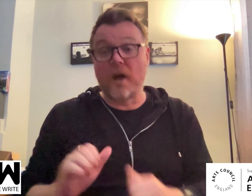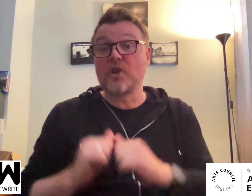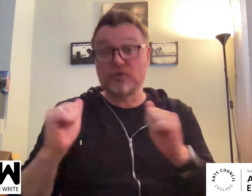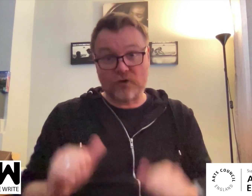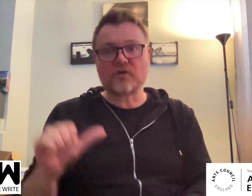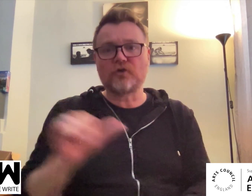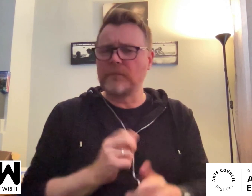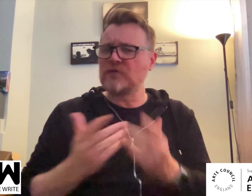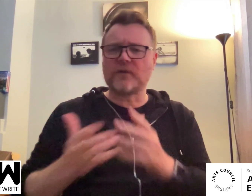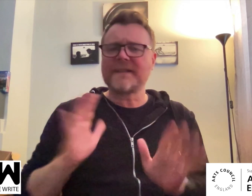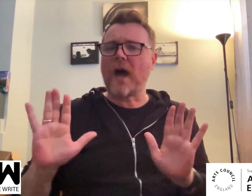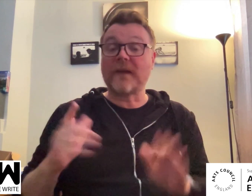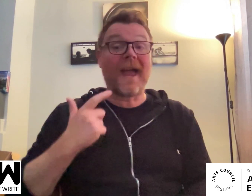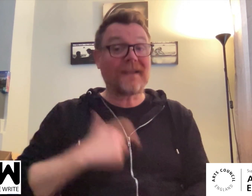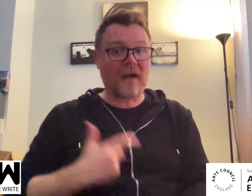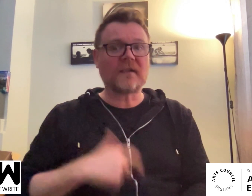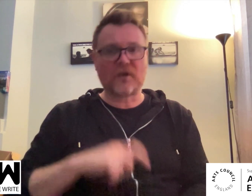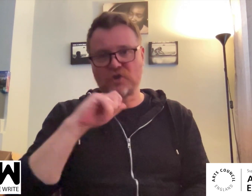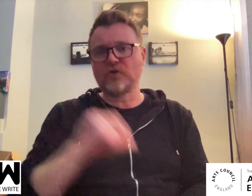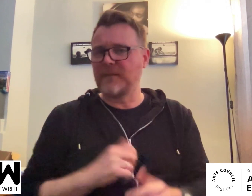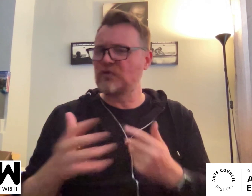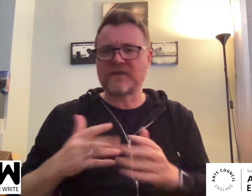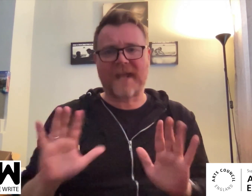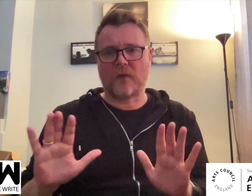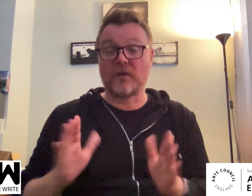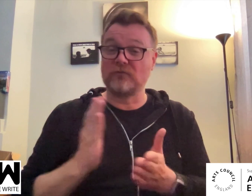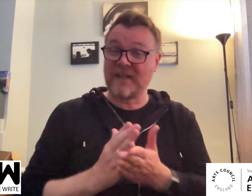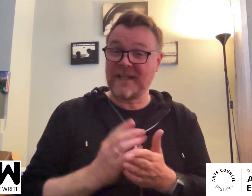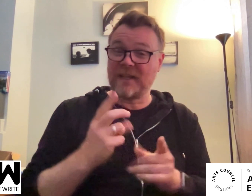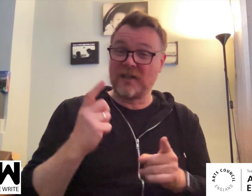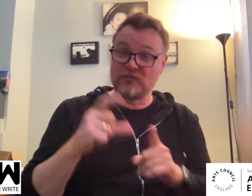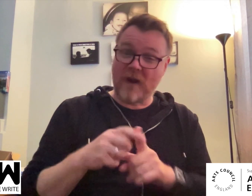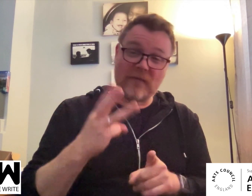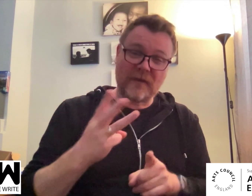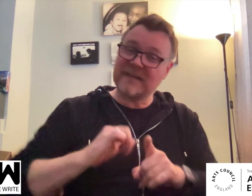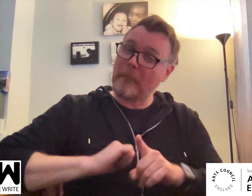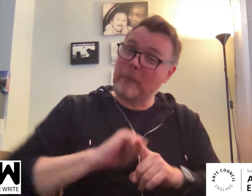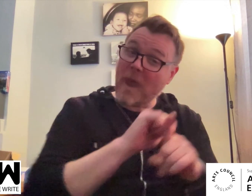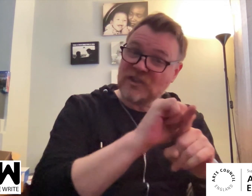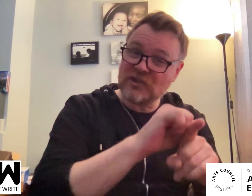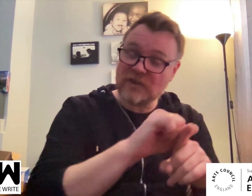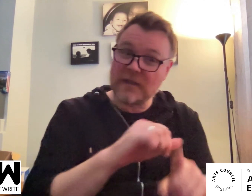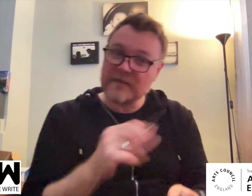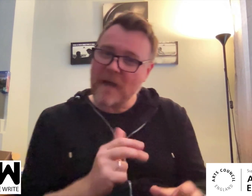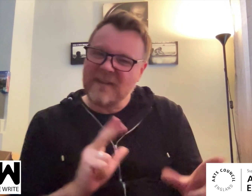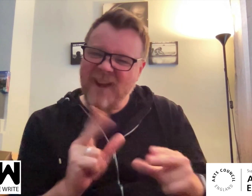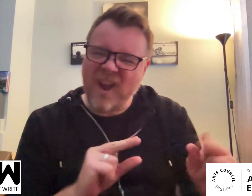do with structure. That should be sorted out. The character should be sorted out, and really, draft 3 is a polish. It's about